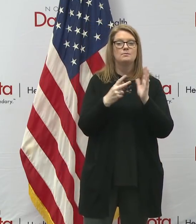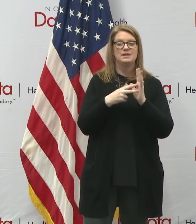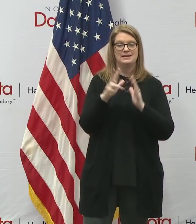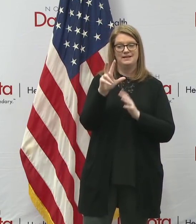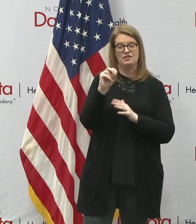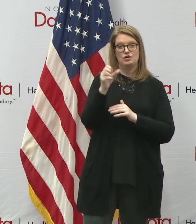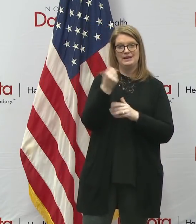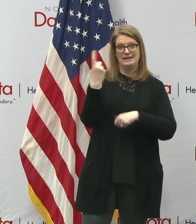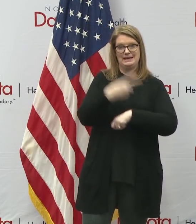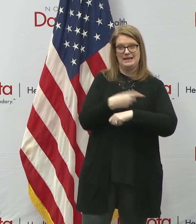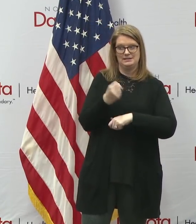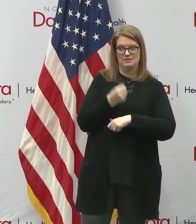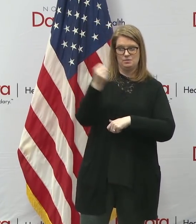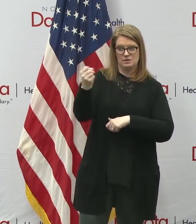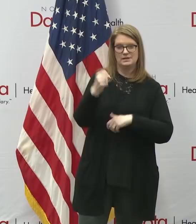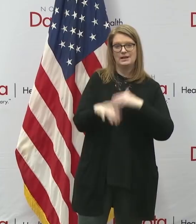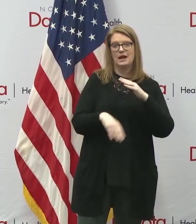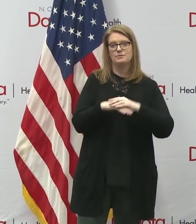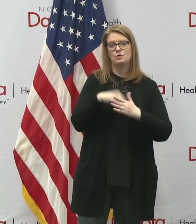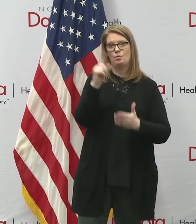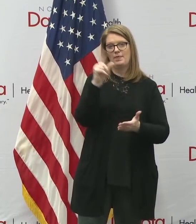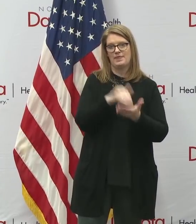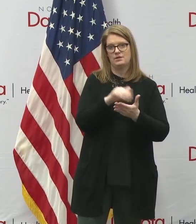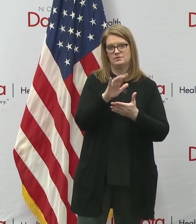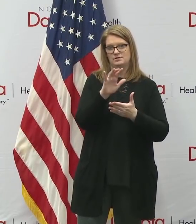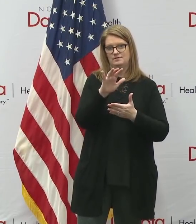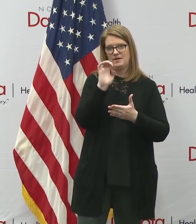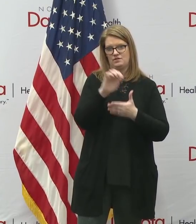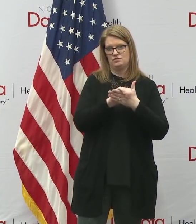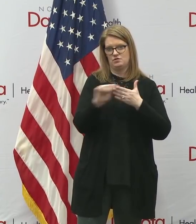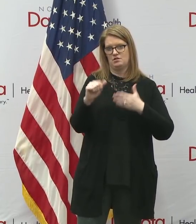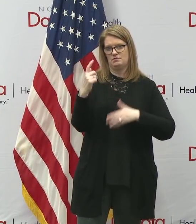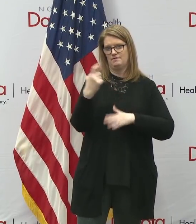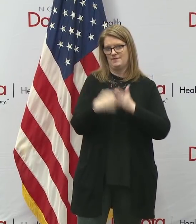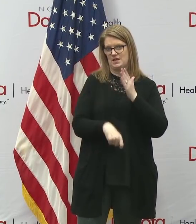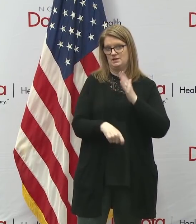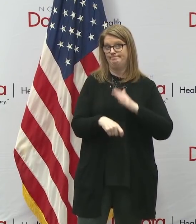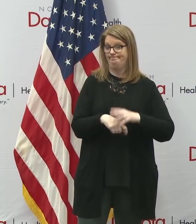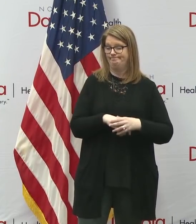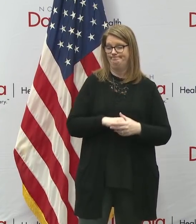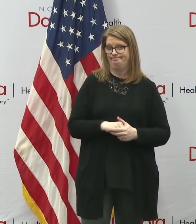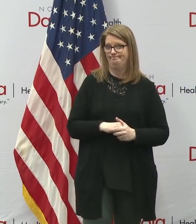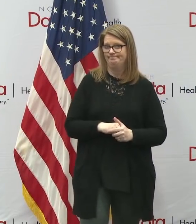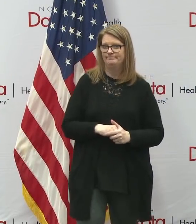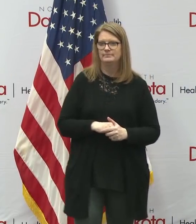to a $1,500 fine. Thank you for that clarification.